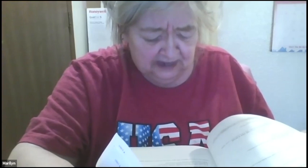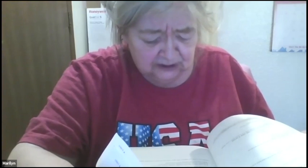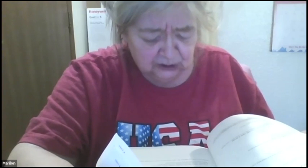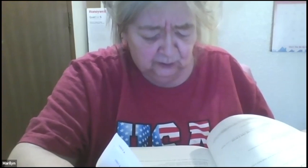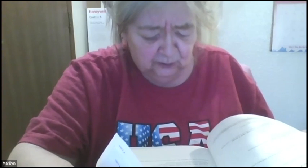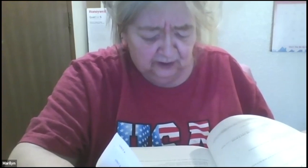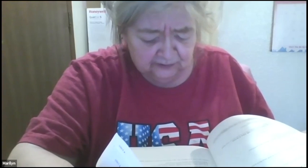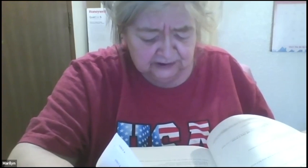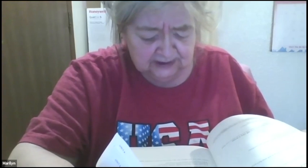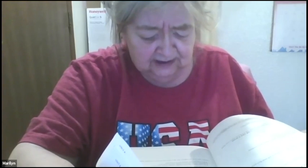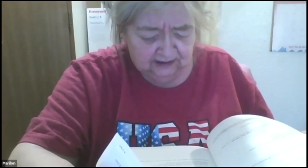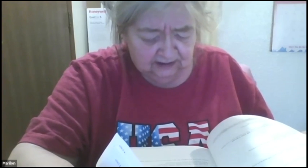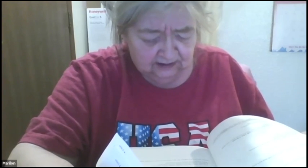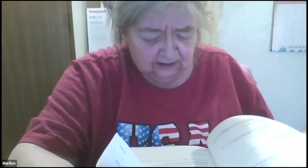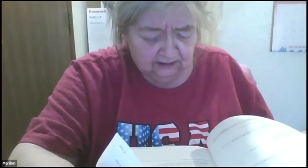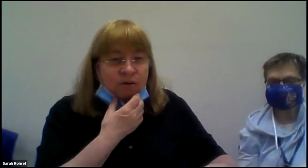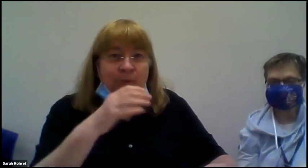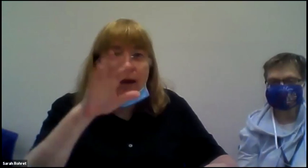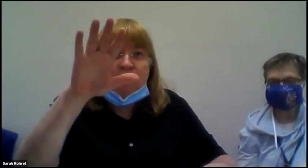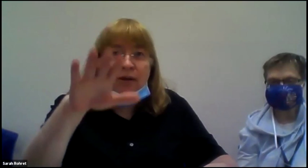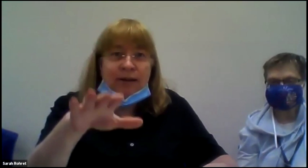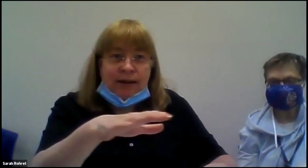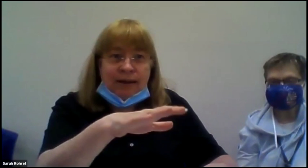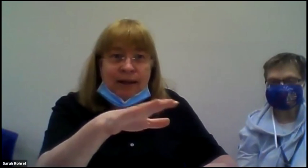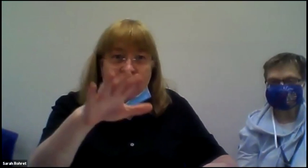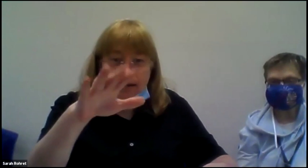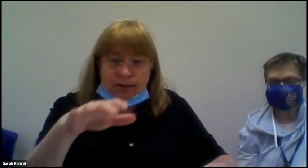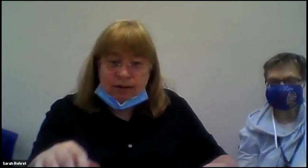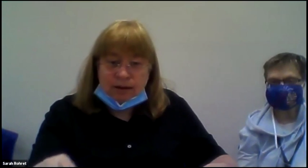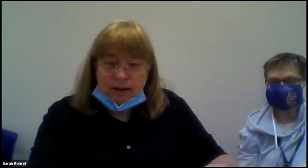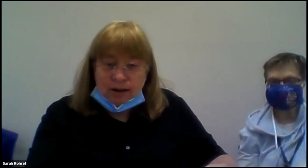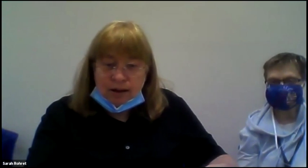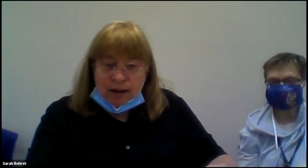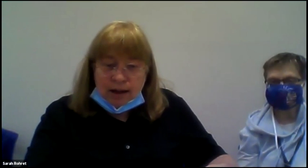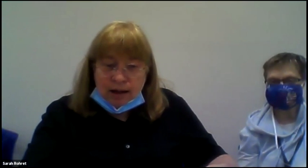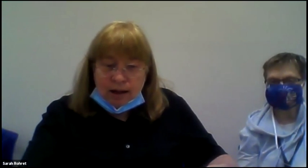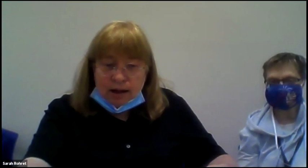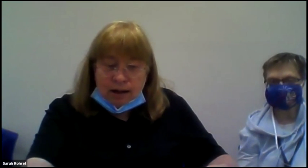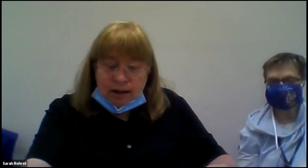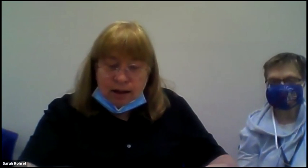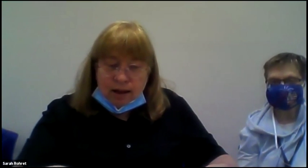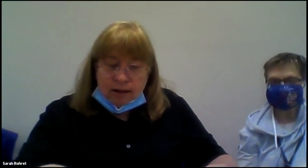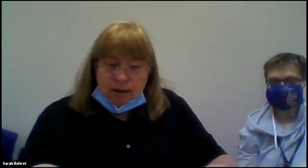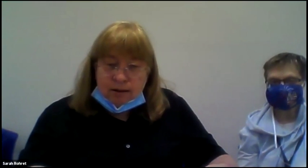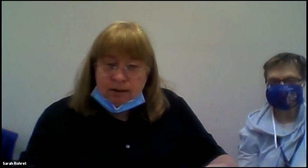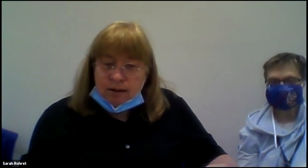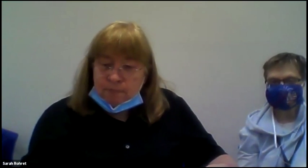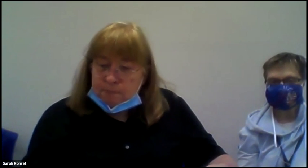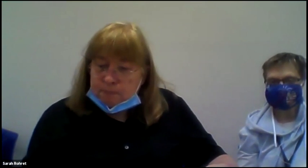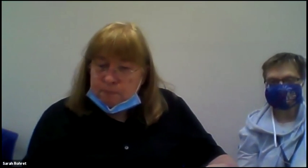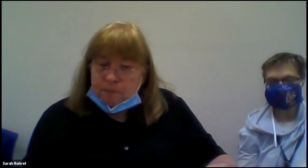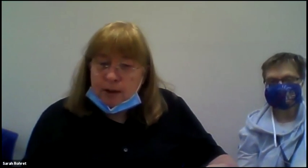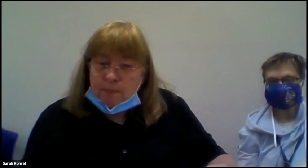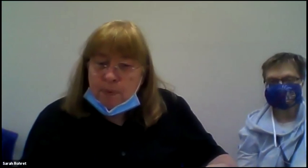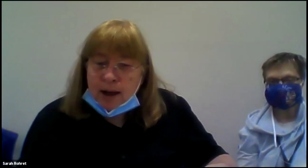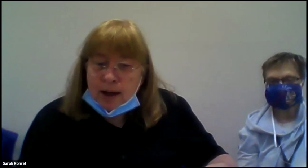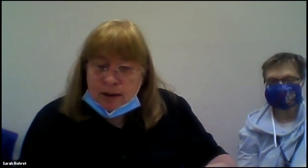But, reference. you'll be able to see that. Mm. And this page,